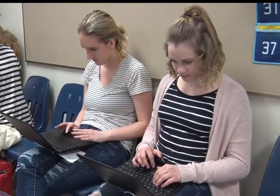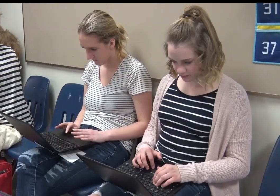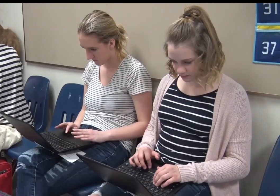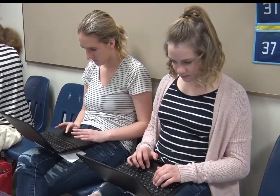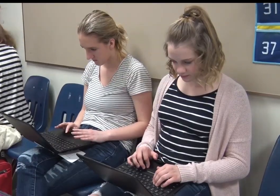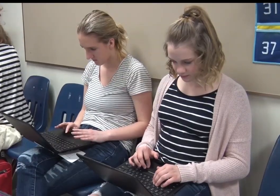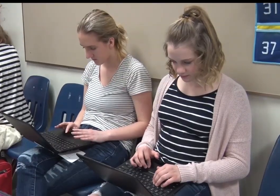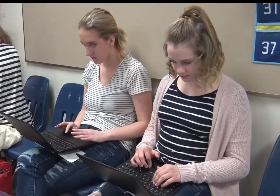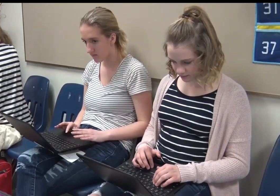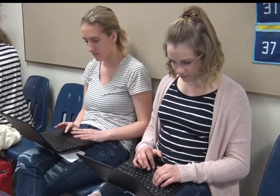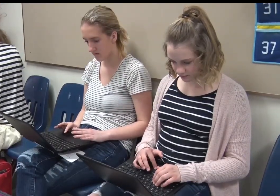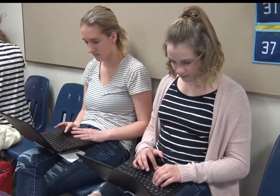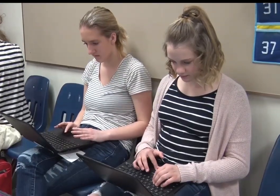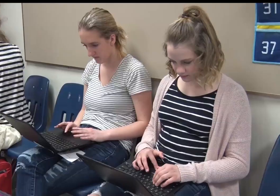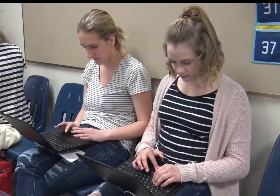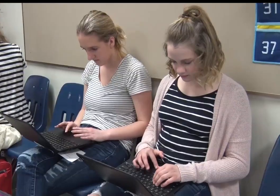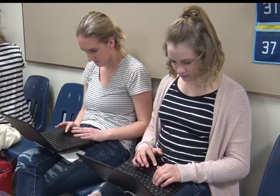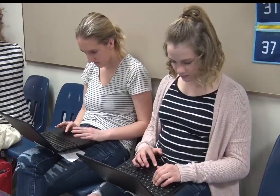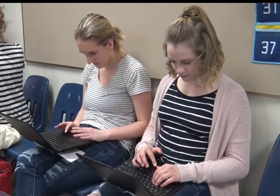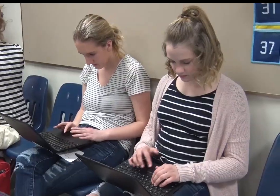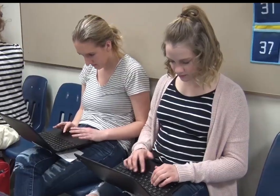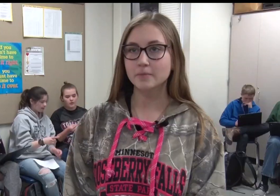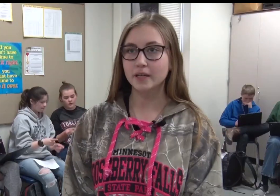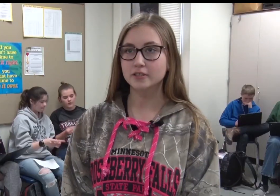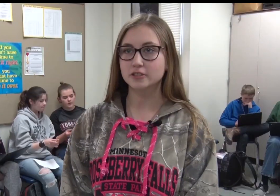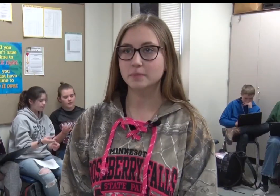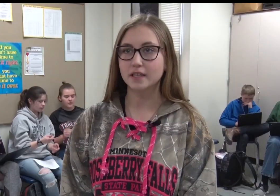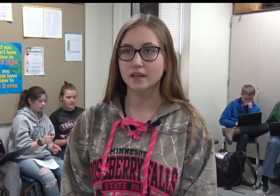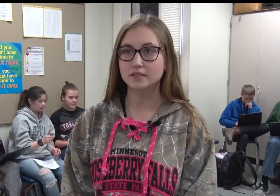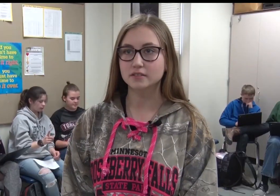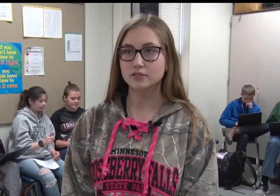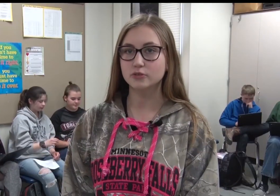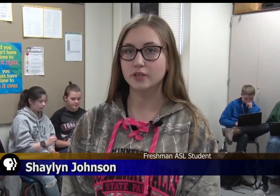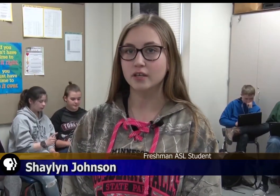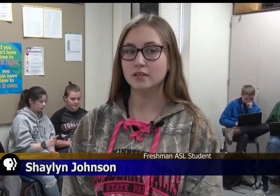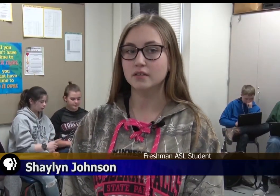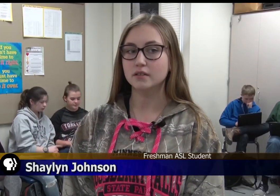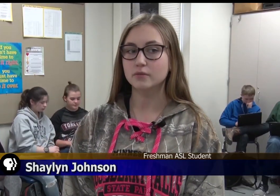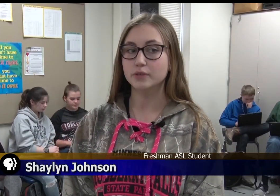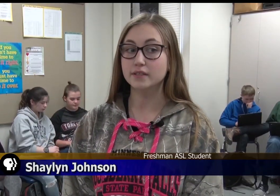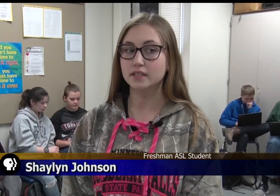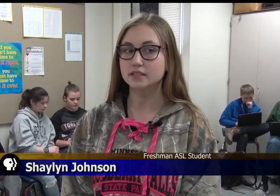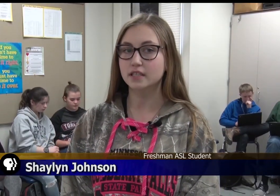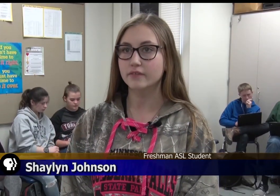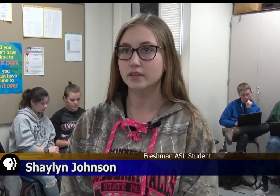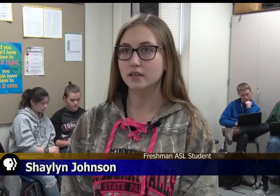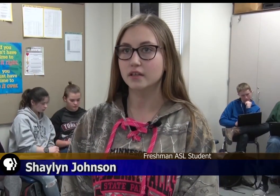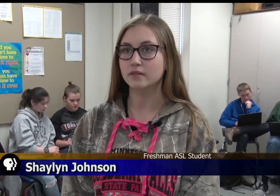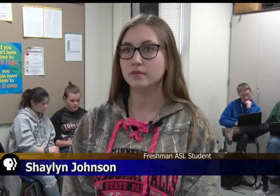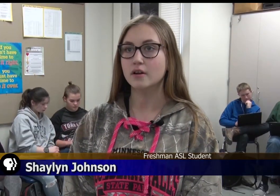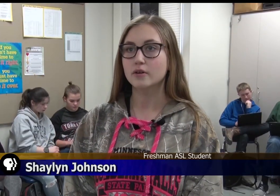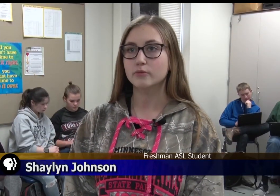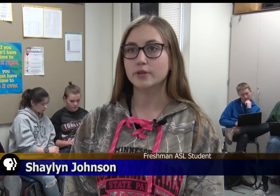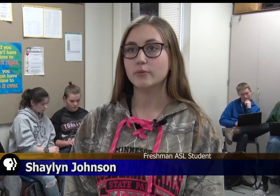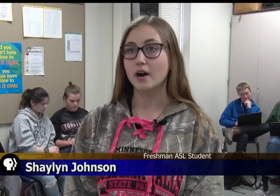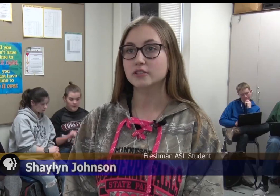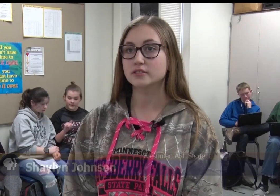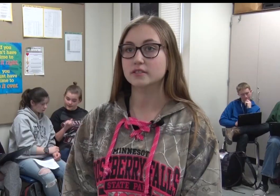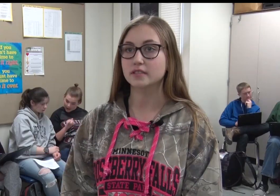materials at home. I think it helps you learn better just because you can re-listen to everything and re-watch the